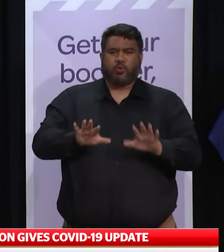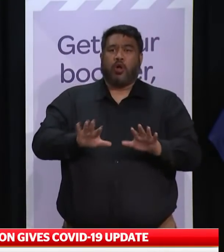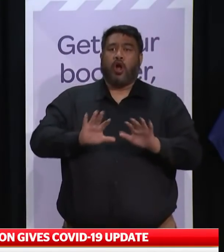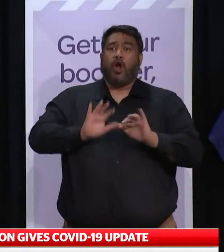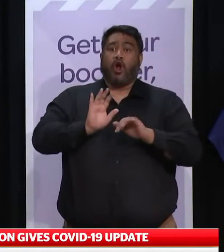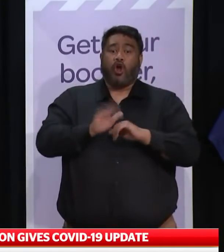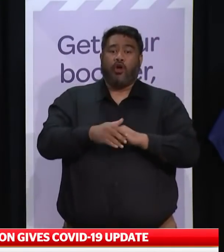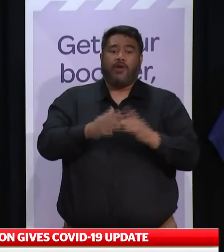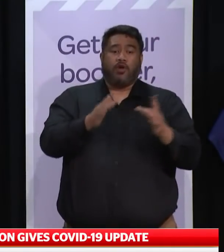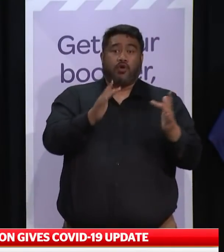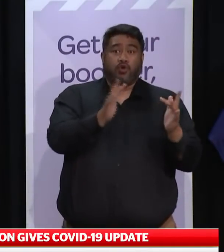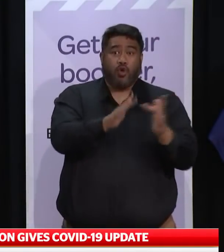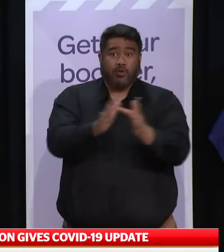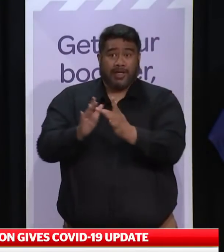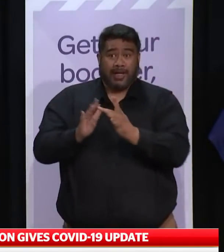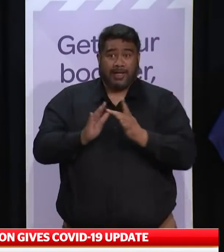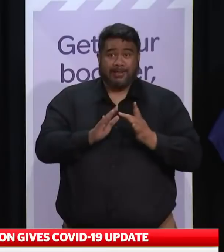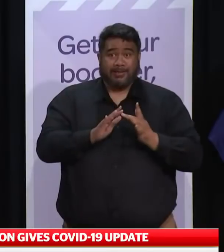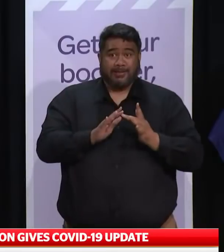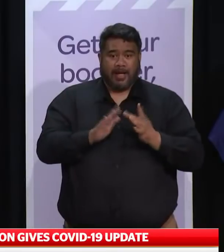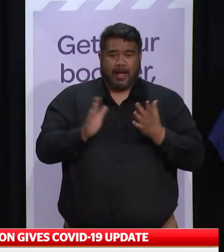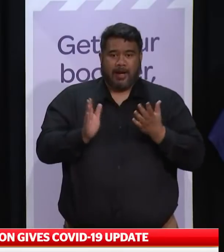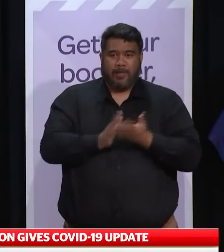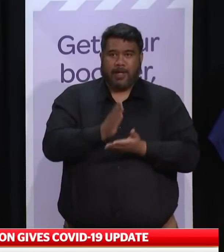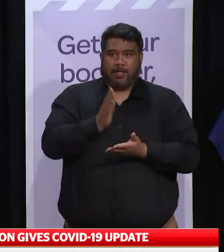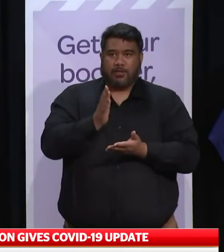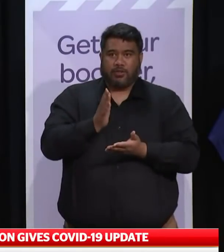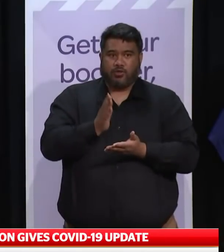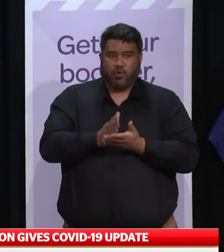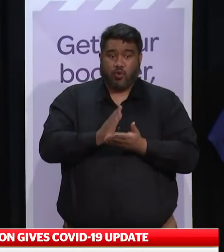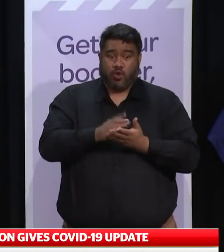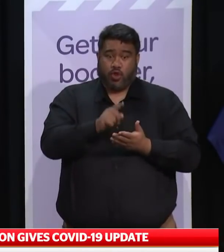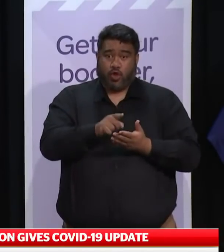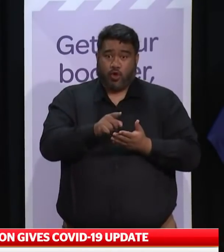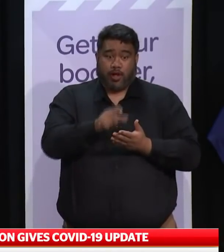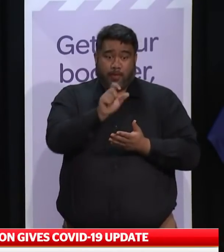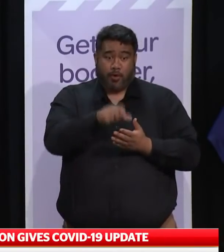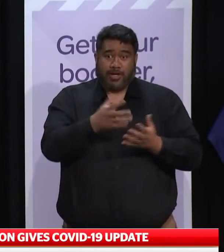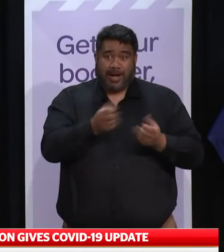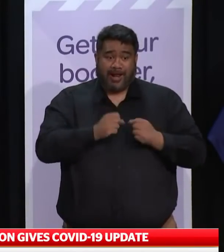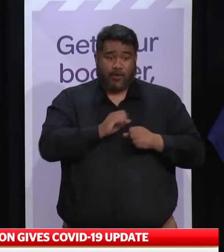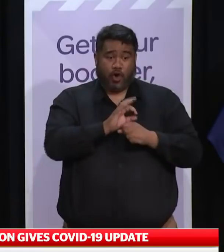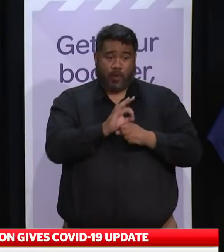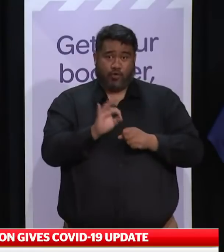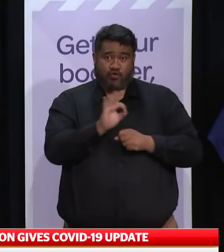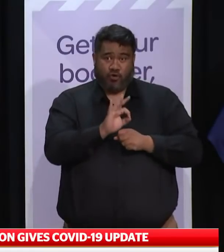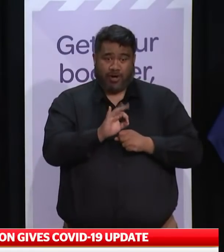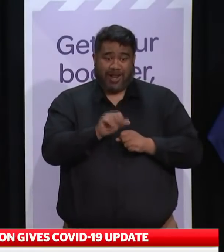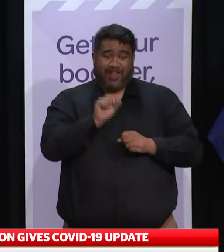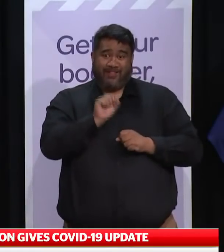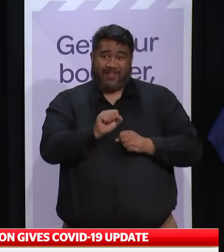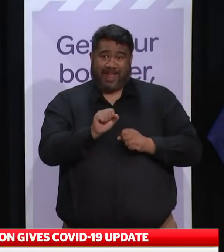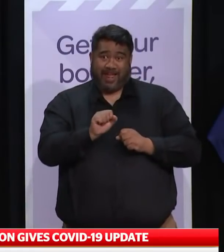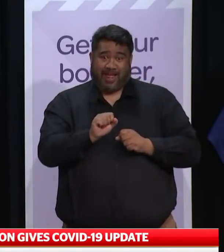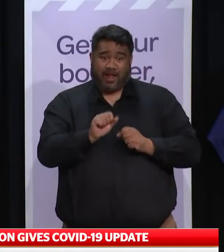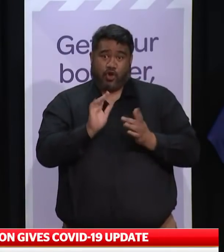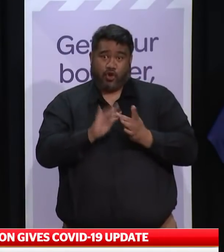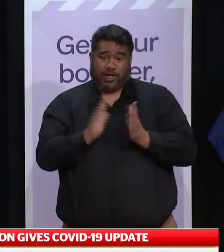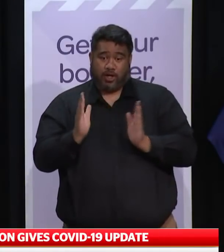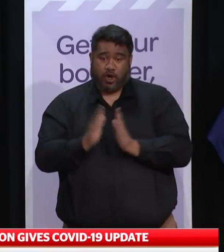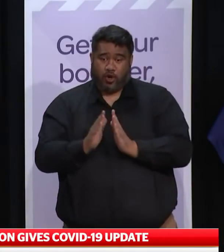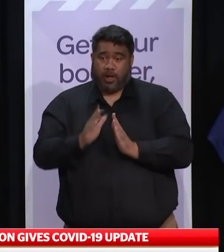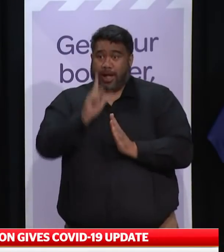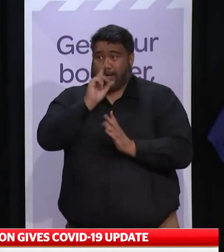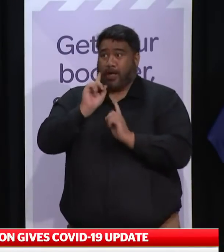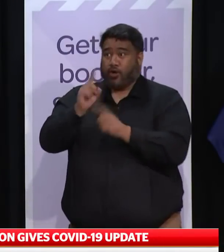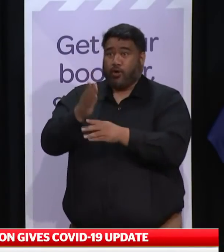contacts and making sure that those contacts can continue to go to work. We will, in due course, make further announcements about the way that we